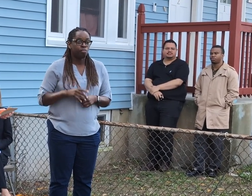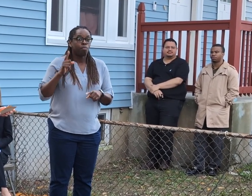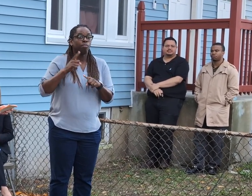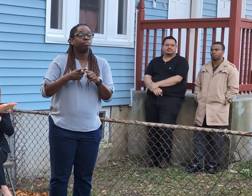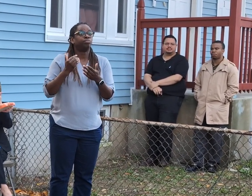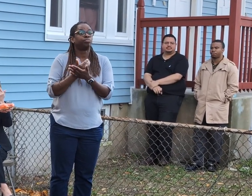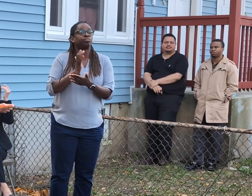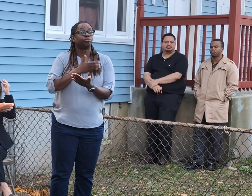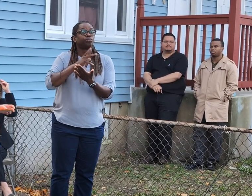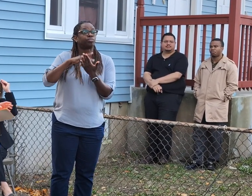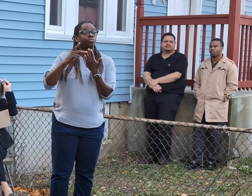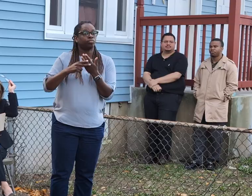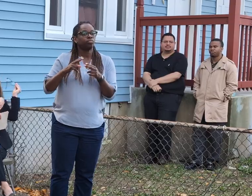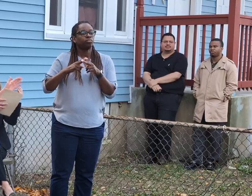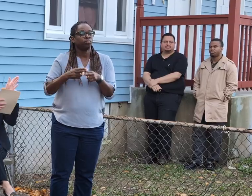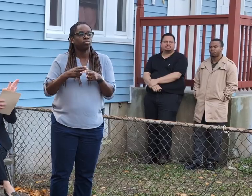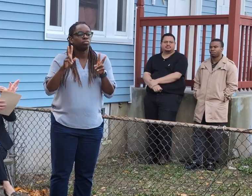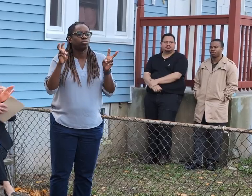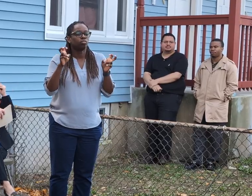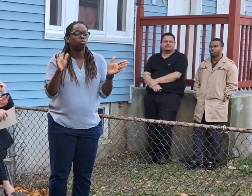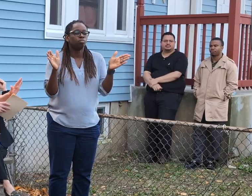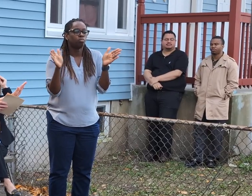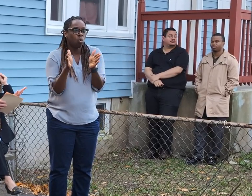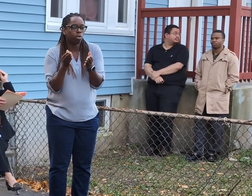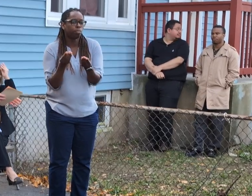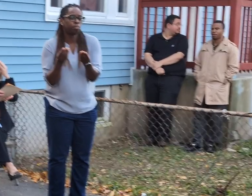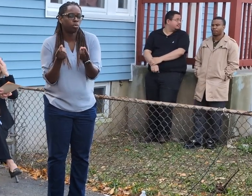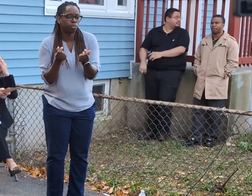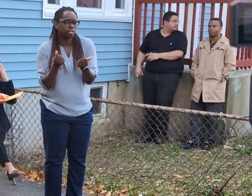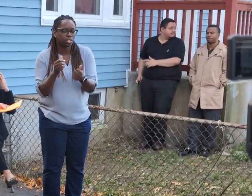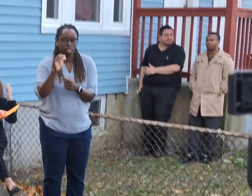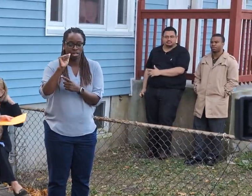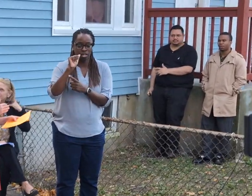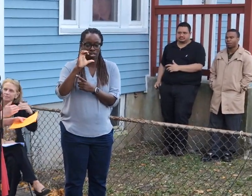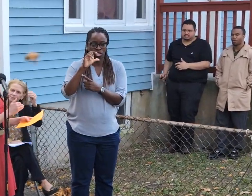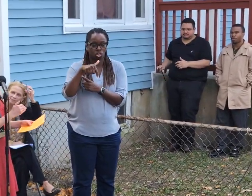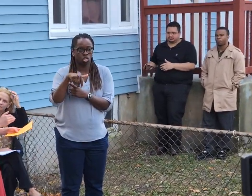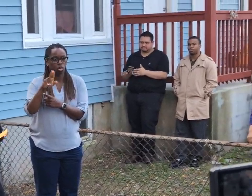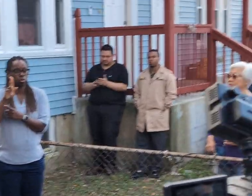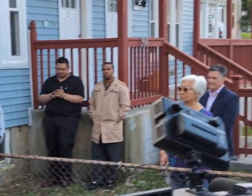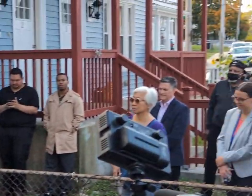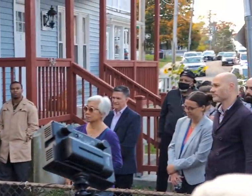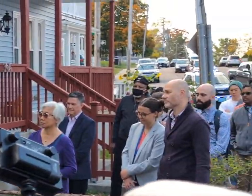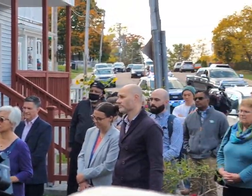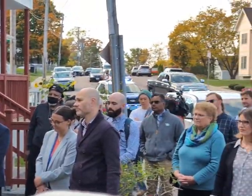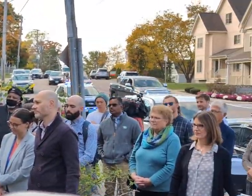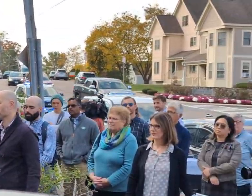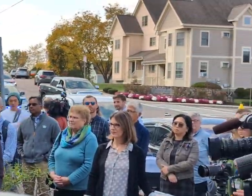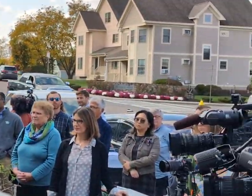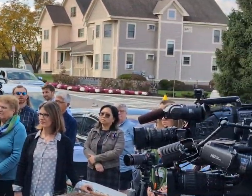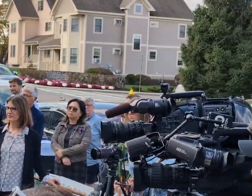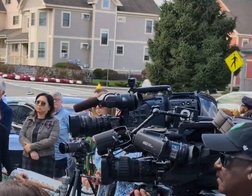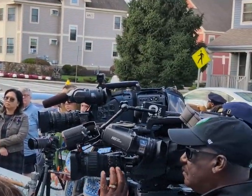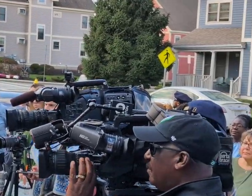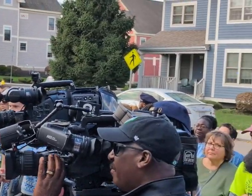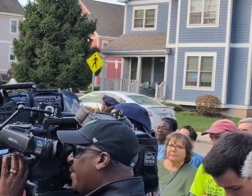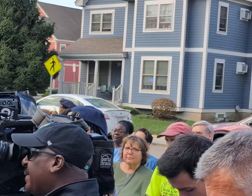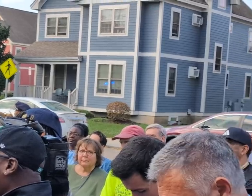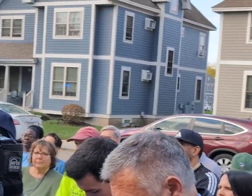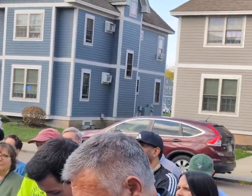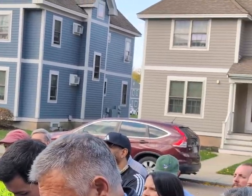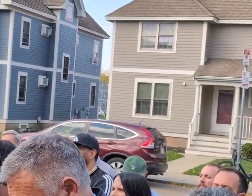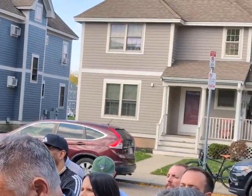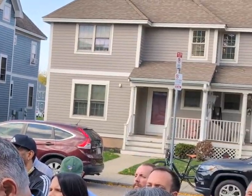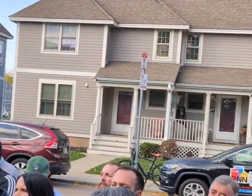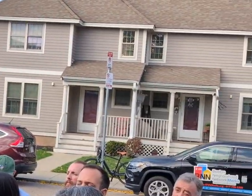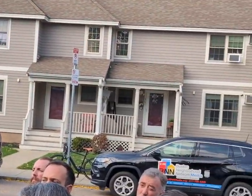Fund, which is hot off the press, but that helps us extend the work that we're doing here in this city with what